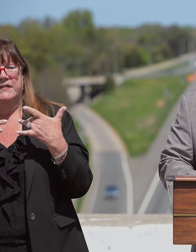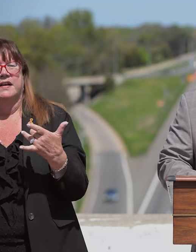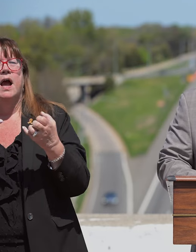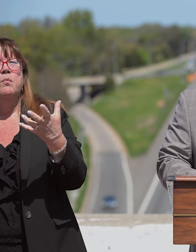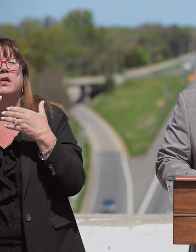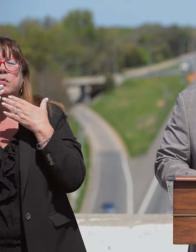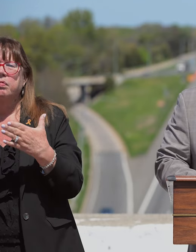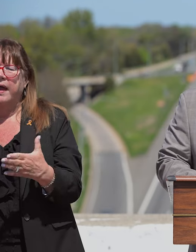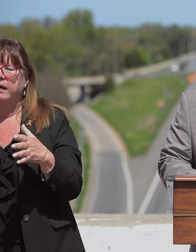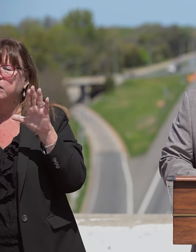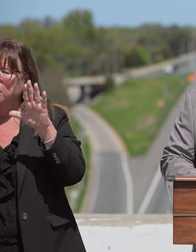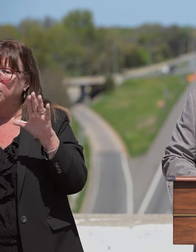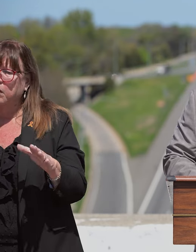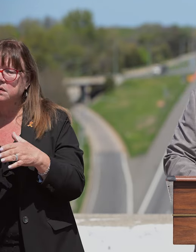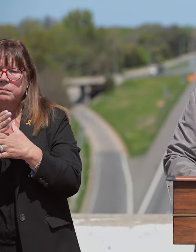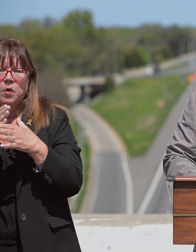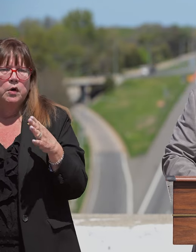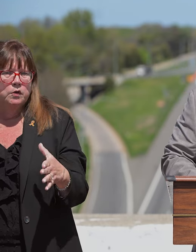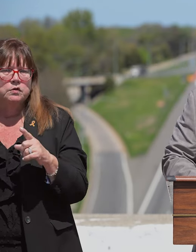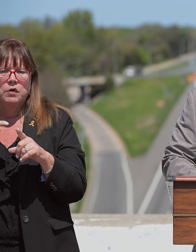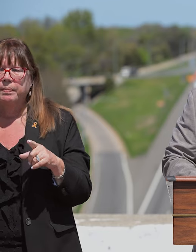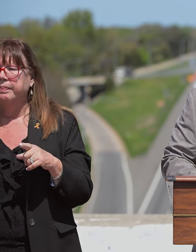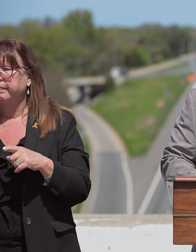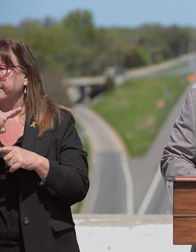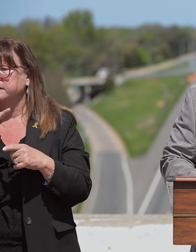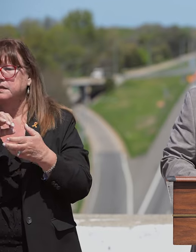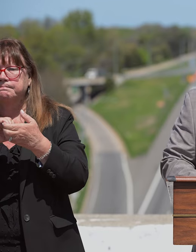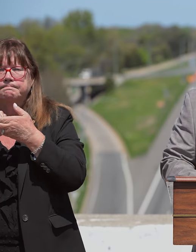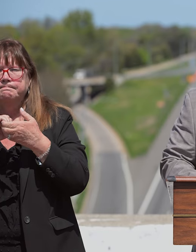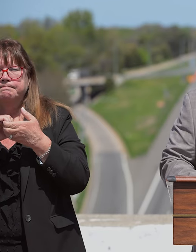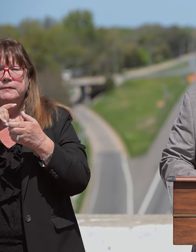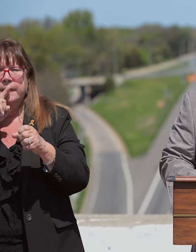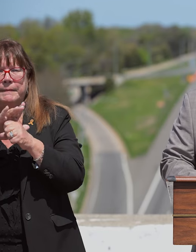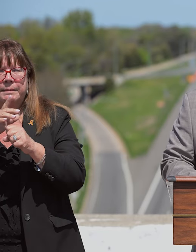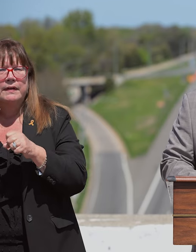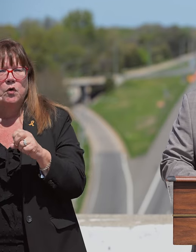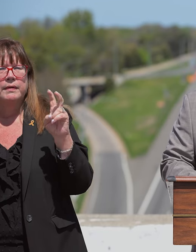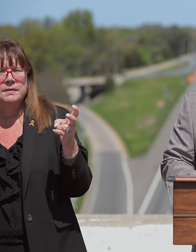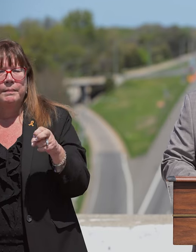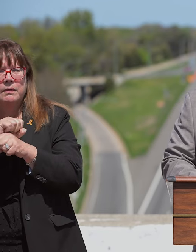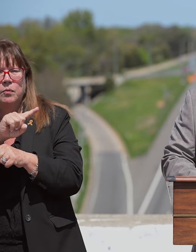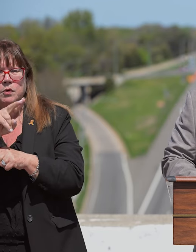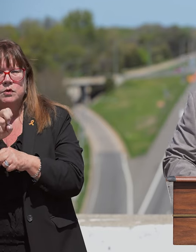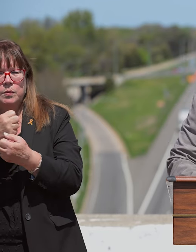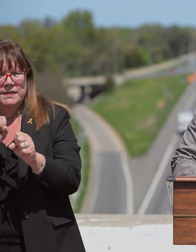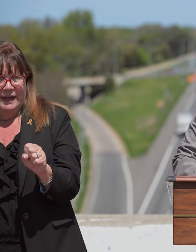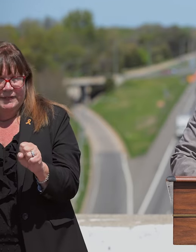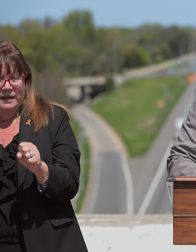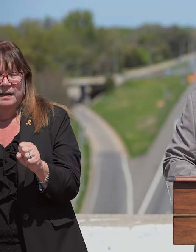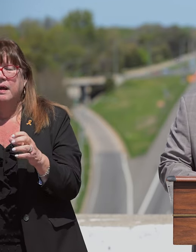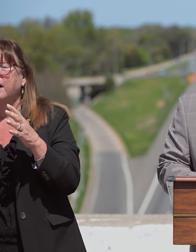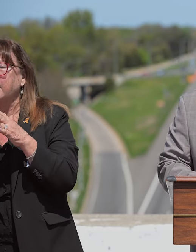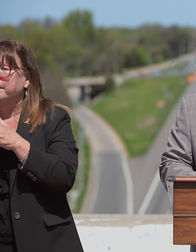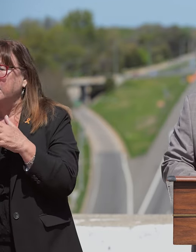thank the tremendous partners of this unified commitment to the topic of work zone safety, the American Traffic